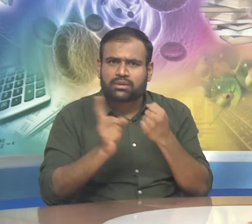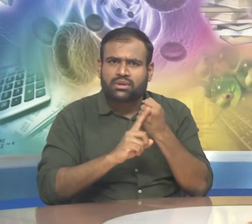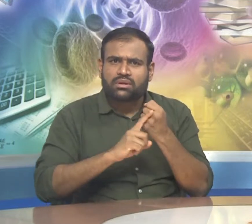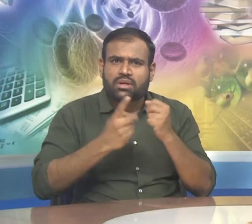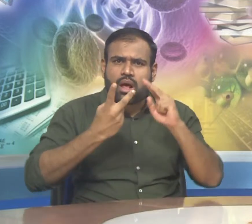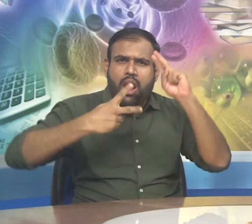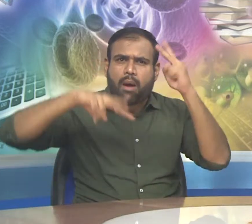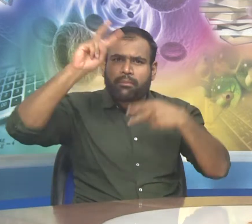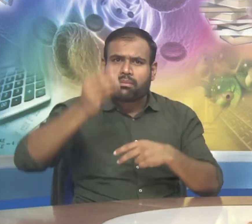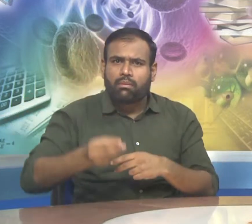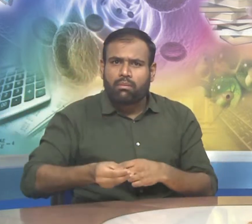of punishment.